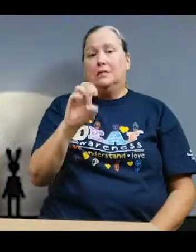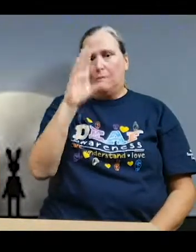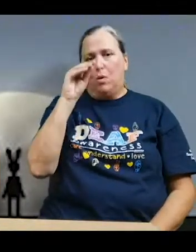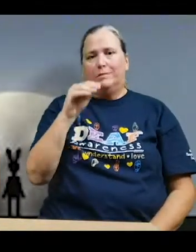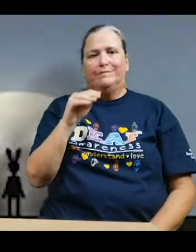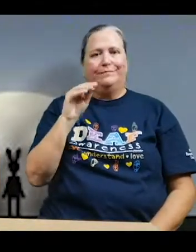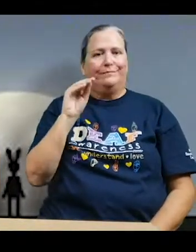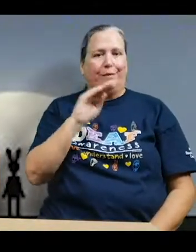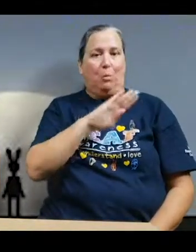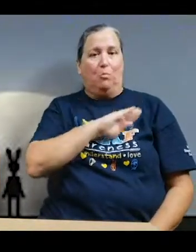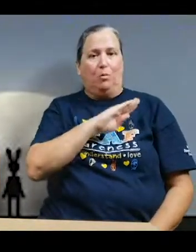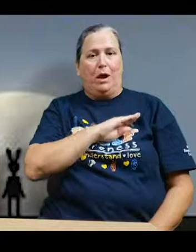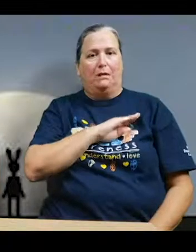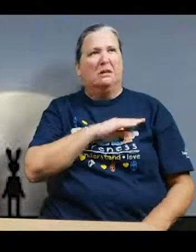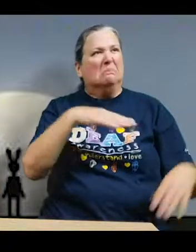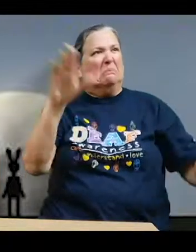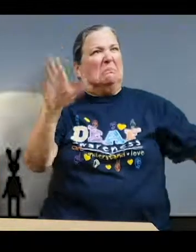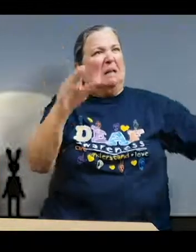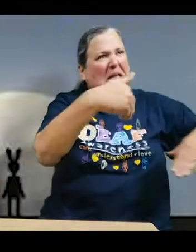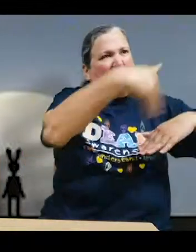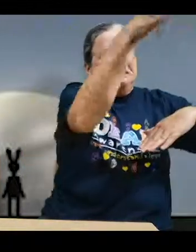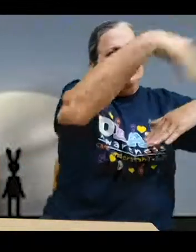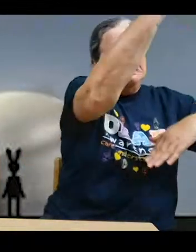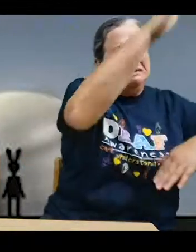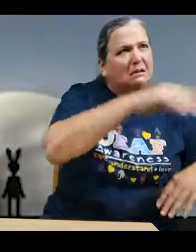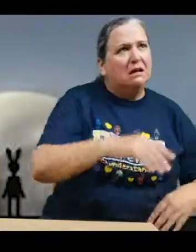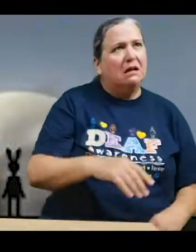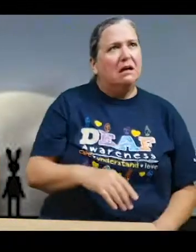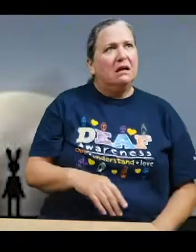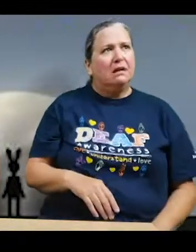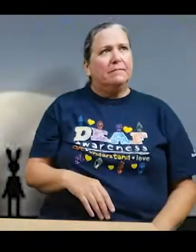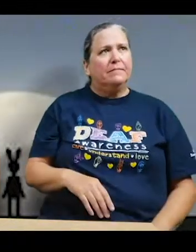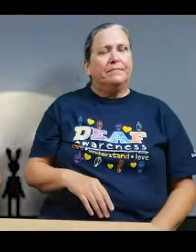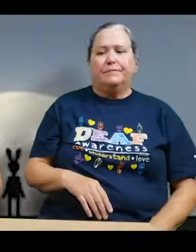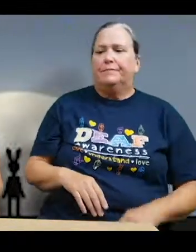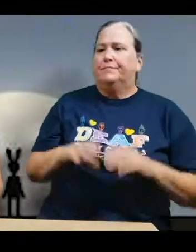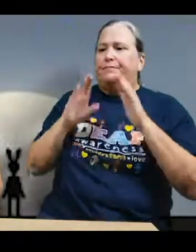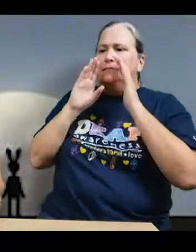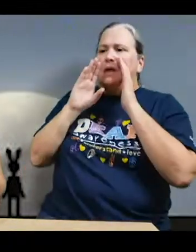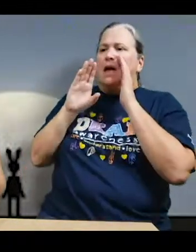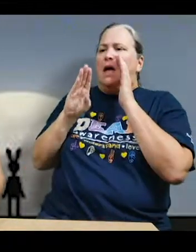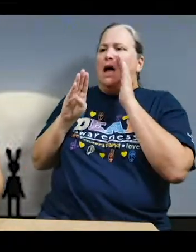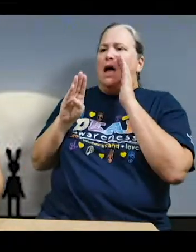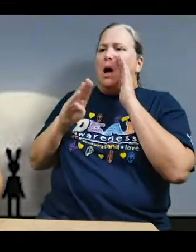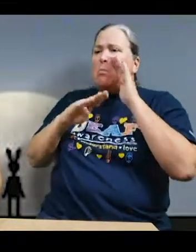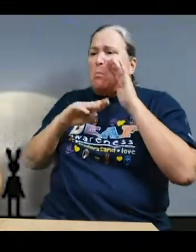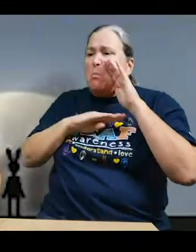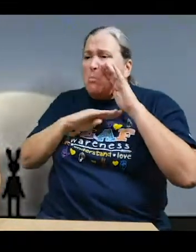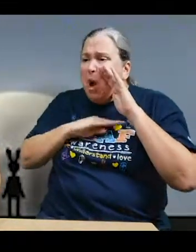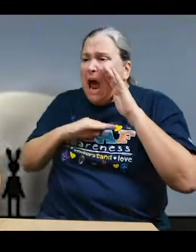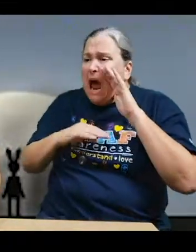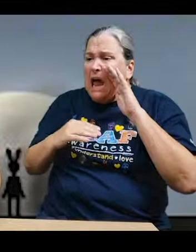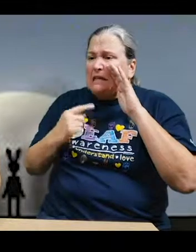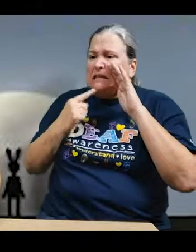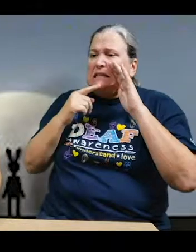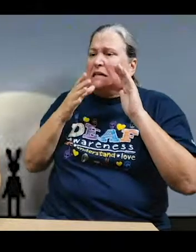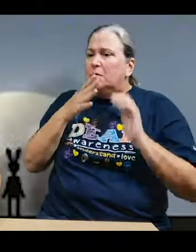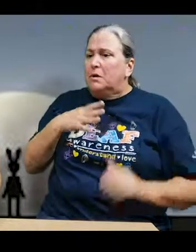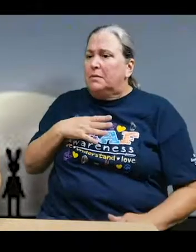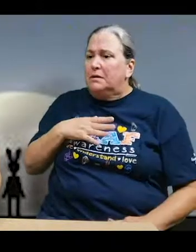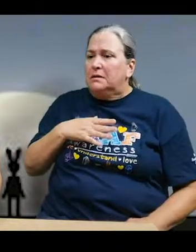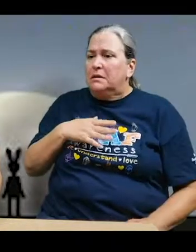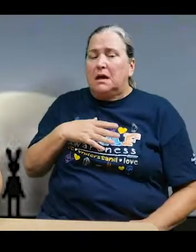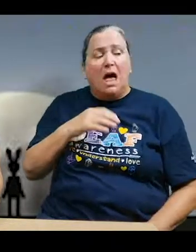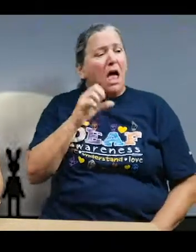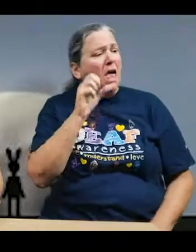the bird spread his wings and flew away. "Bryce!" shouted the old woman. "Ma'am," said